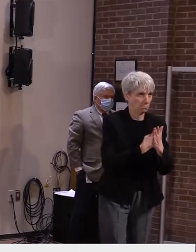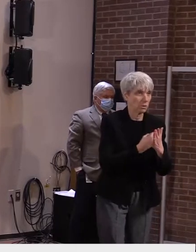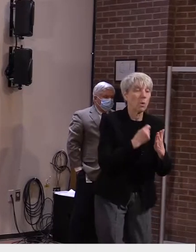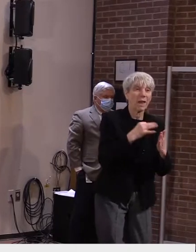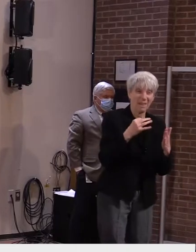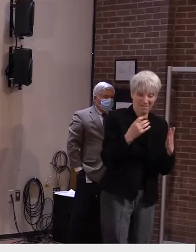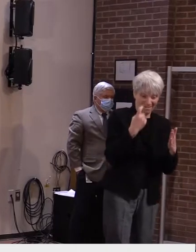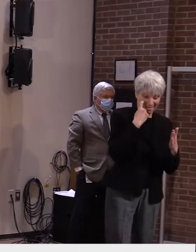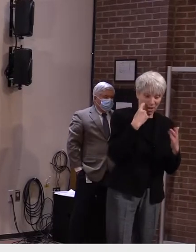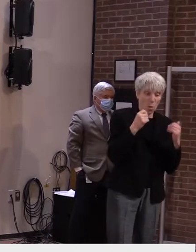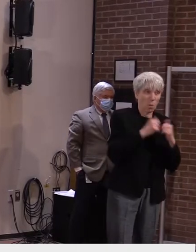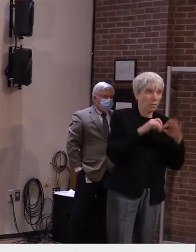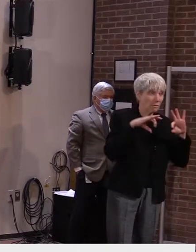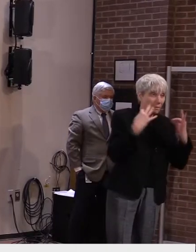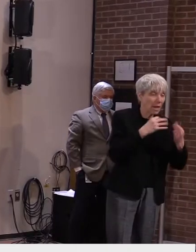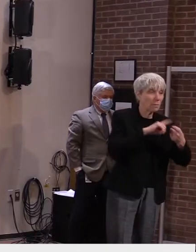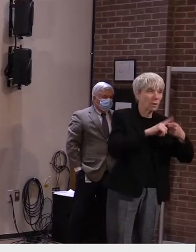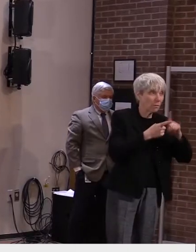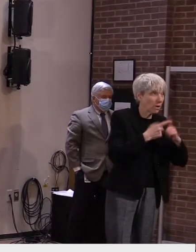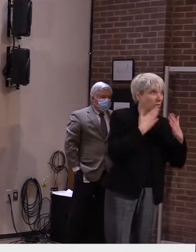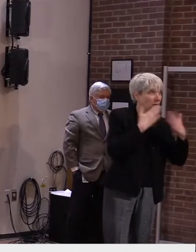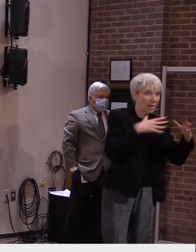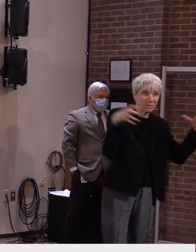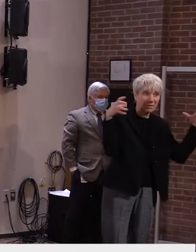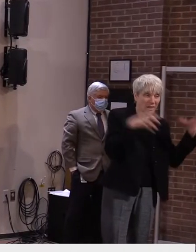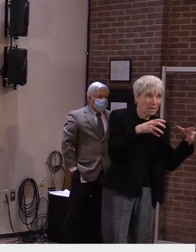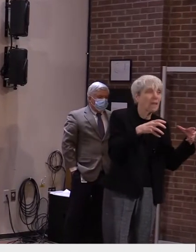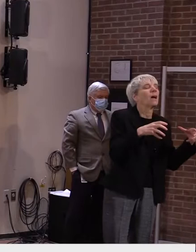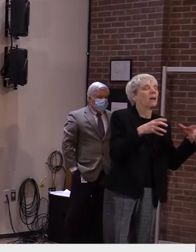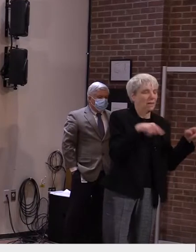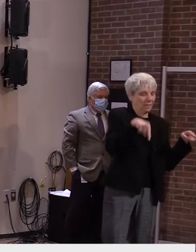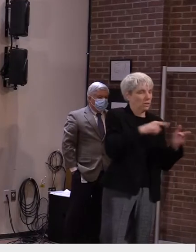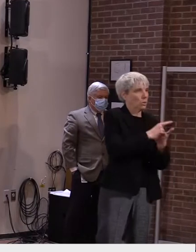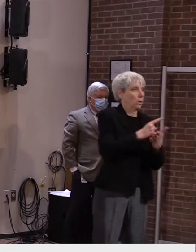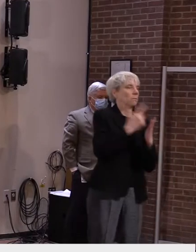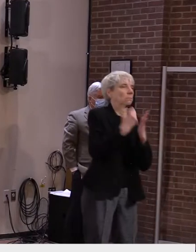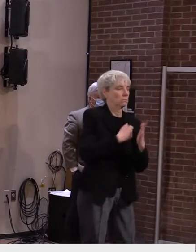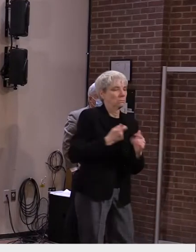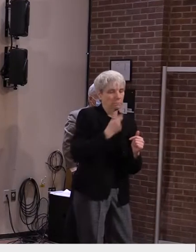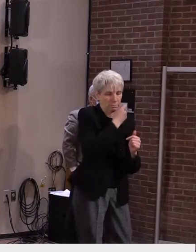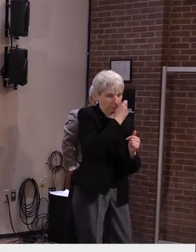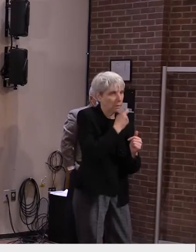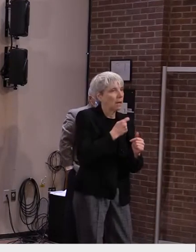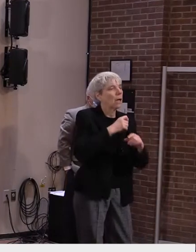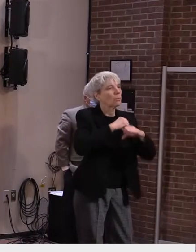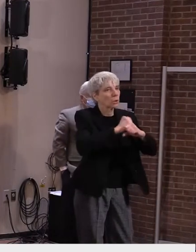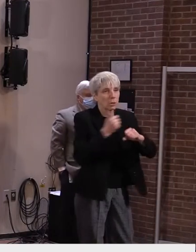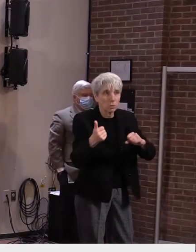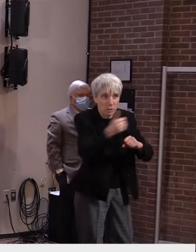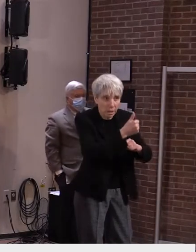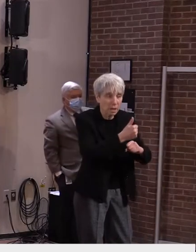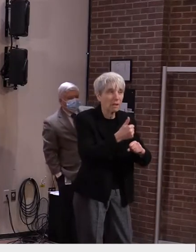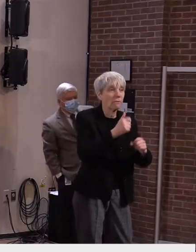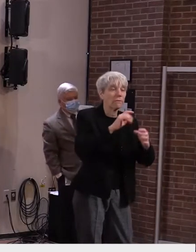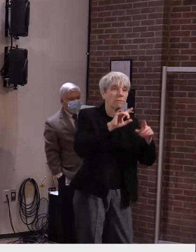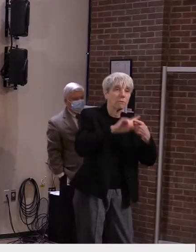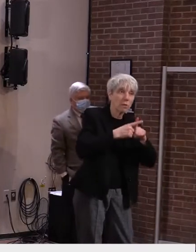have the virus and is key to protecting one another, especially those who are at higher risk of serious